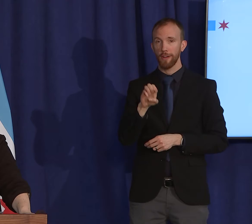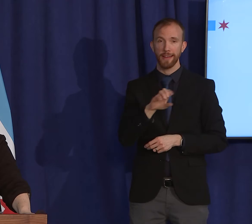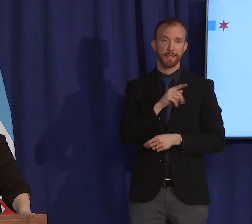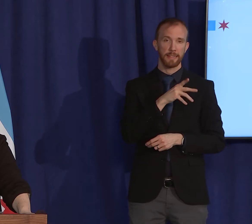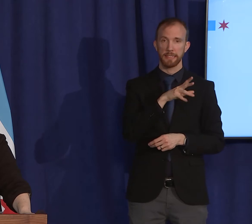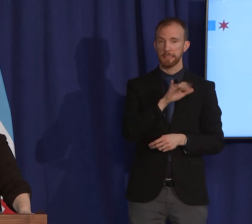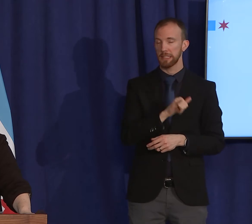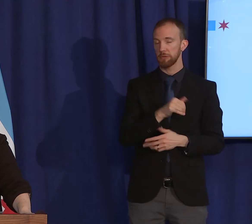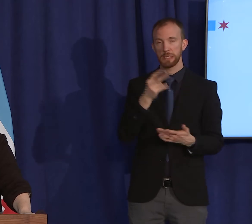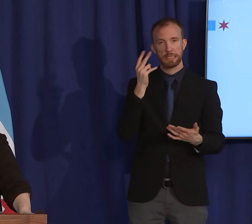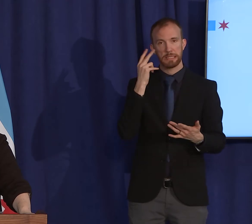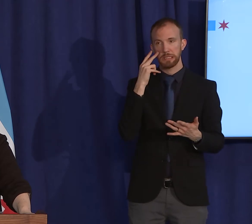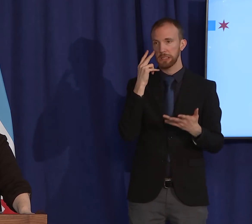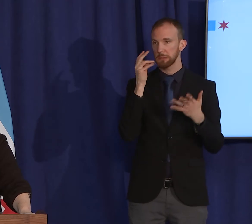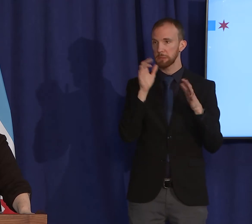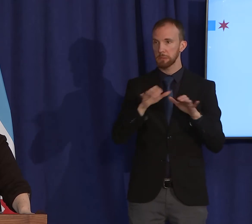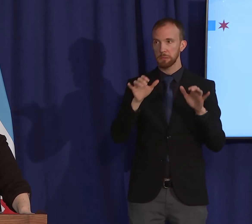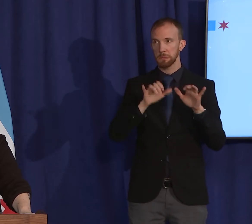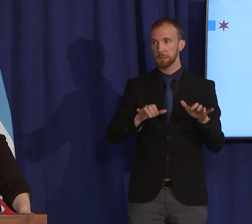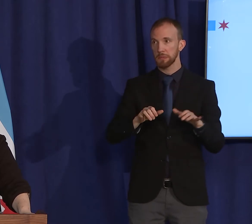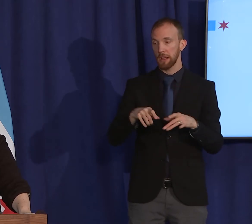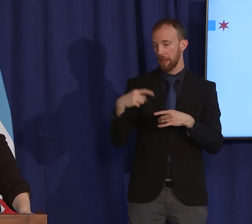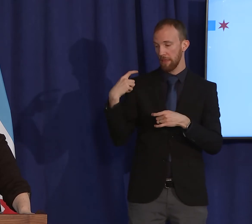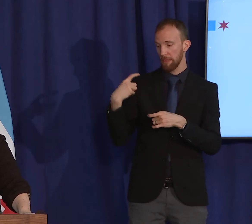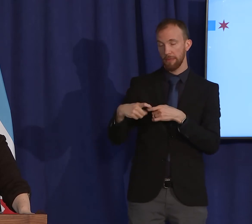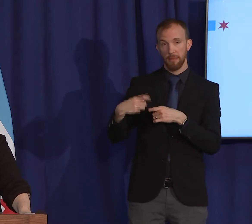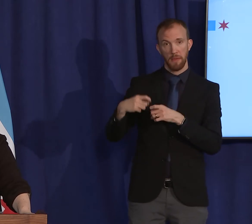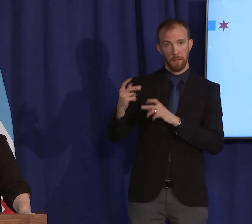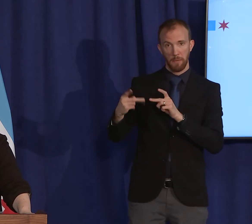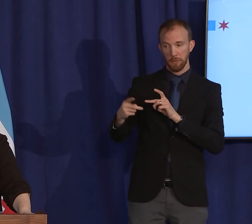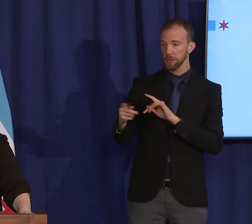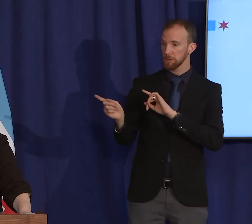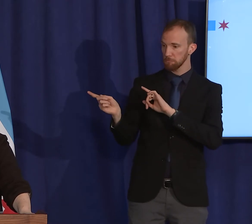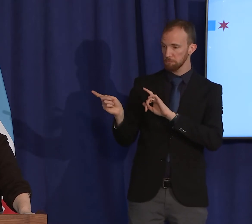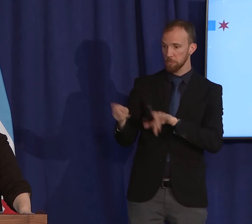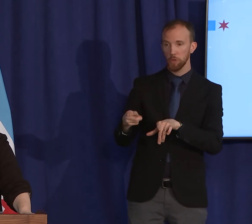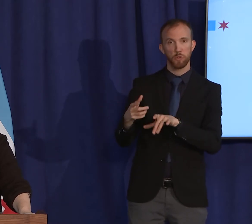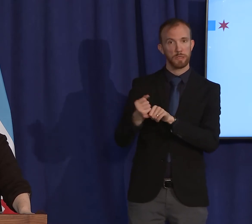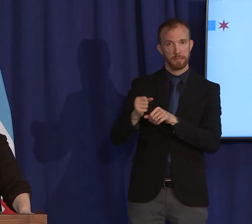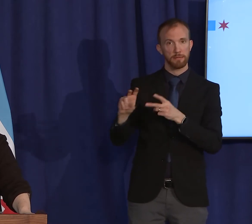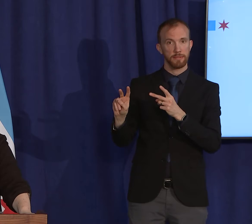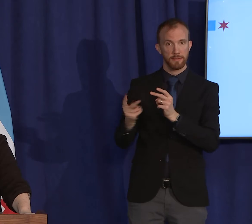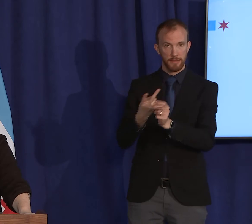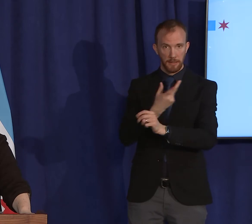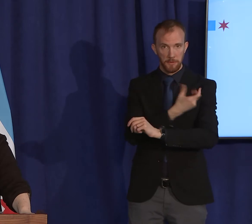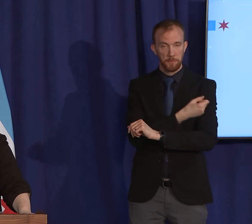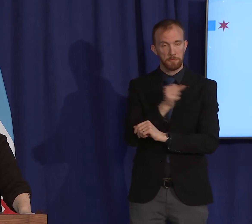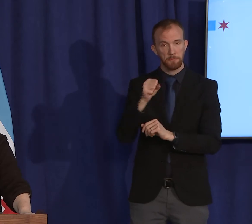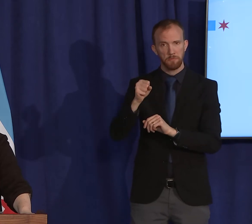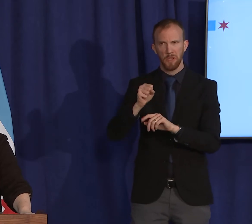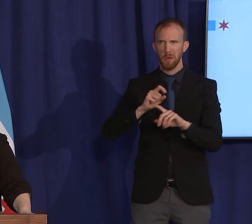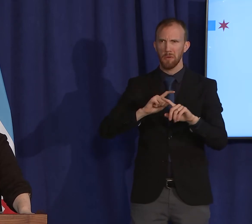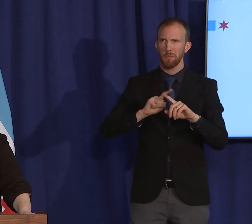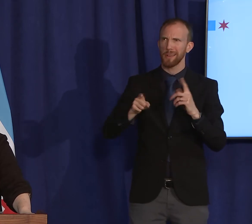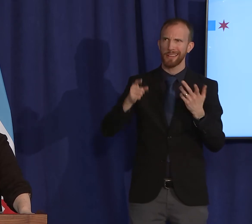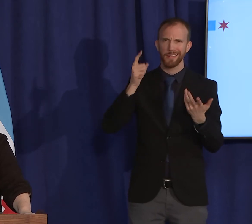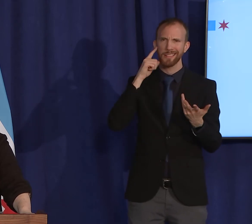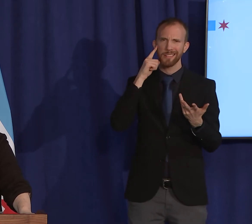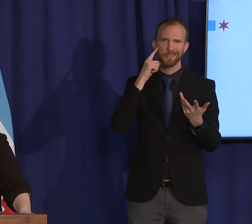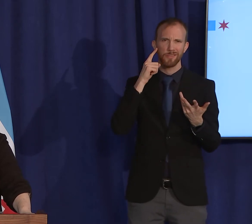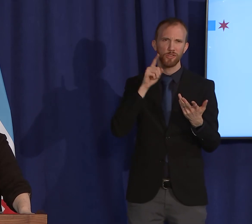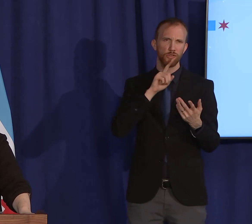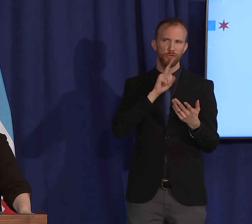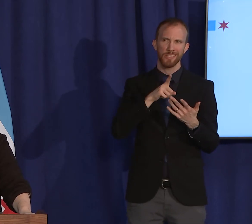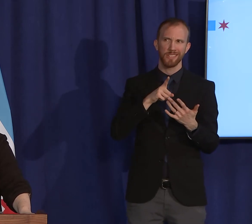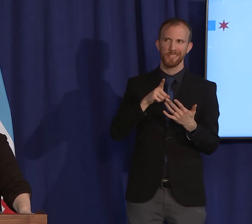Chicagoans coming back the most often for second doses, but broadly not a lot of differences there. I think the one thing that stood out was just making sure that people